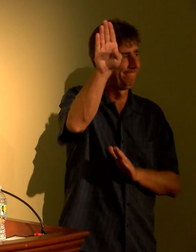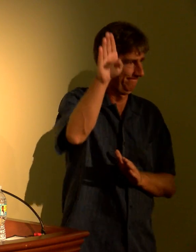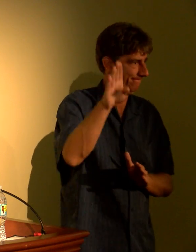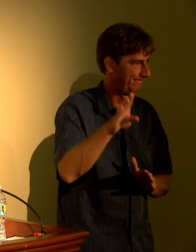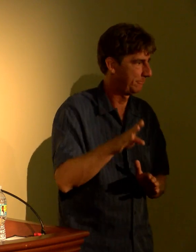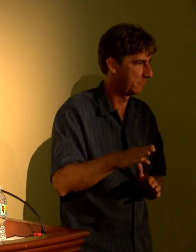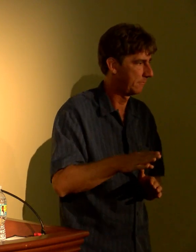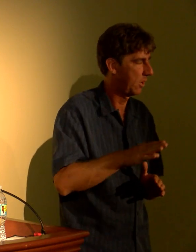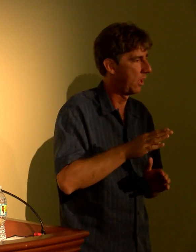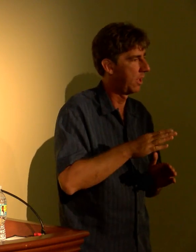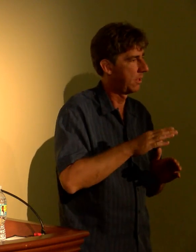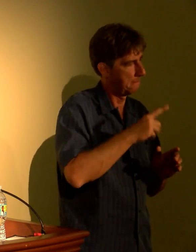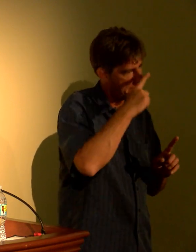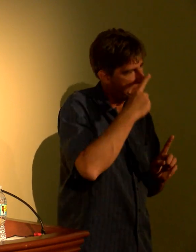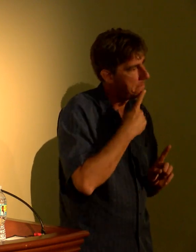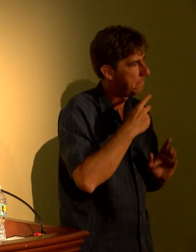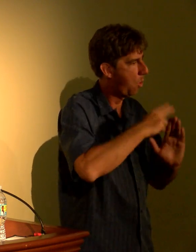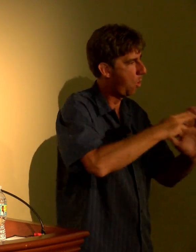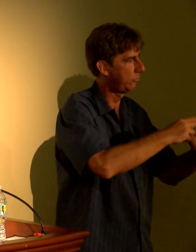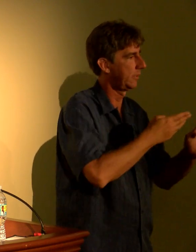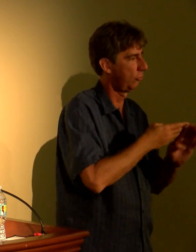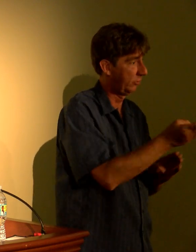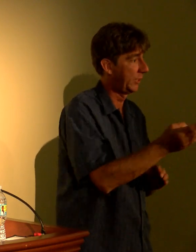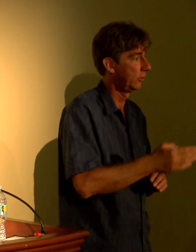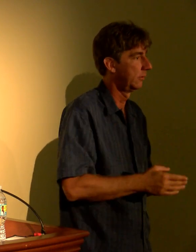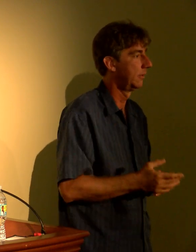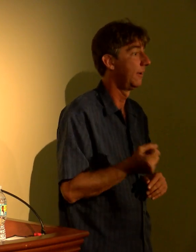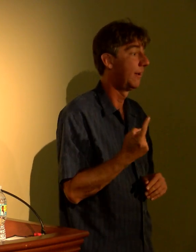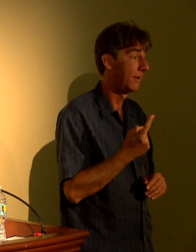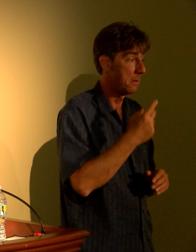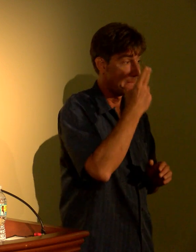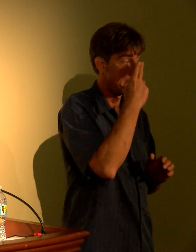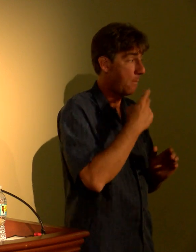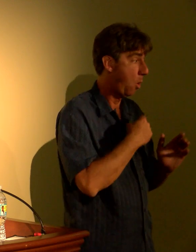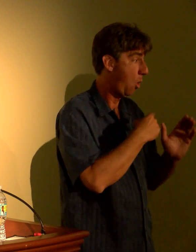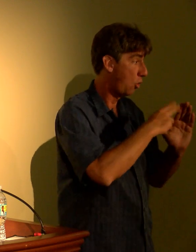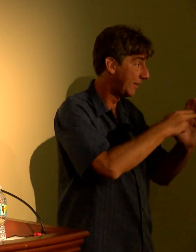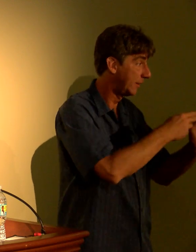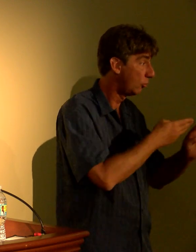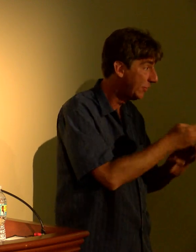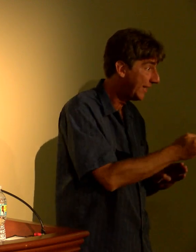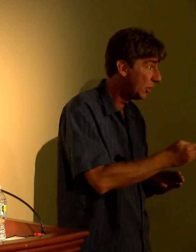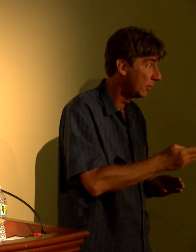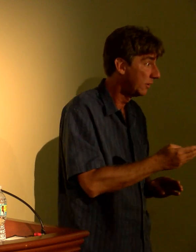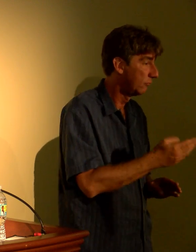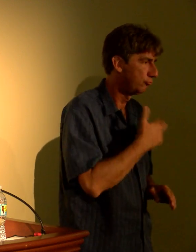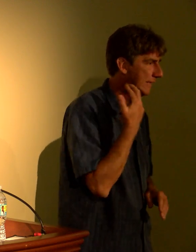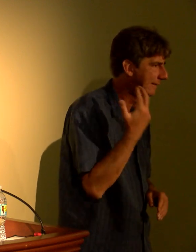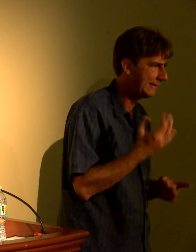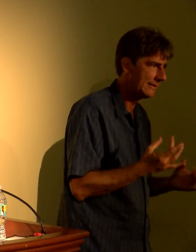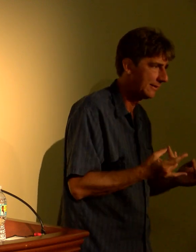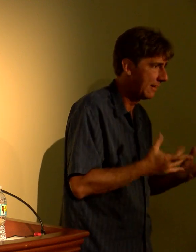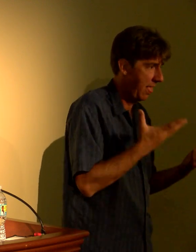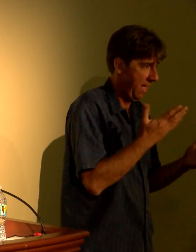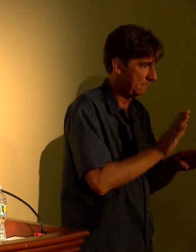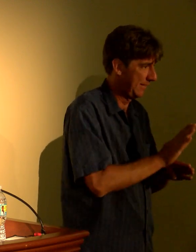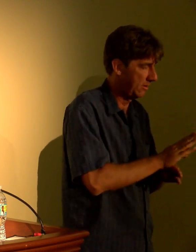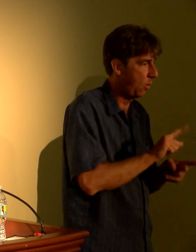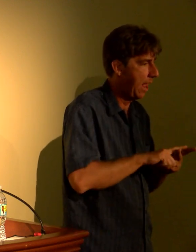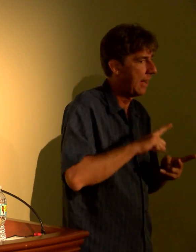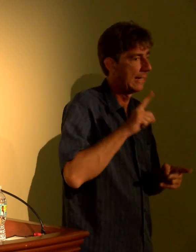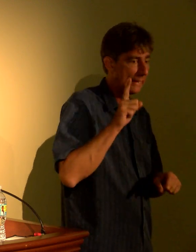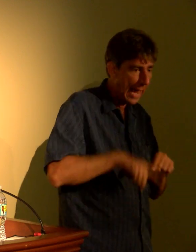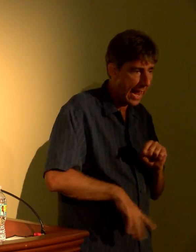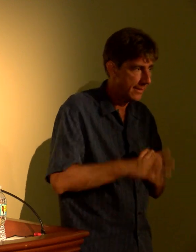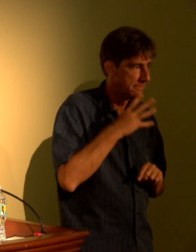embarking on a portrait career. It is a risky venture for someone unable to speak or hear, because one can